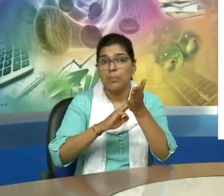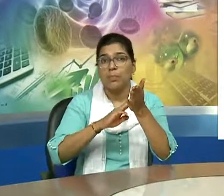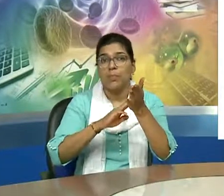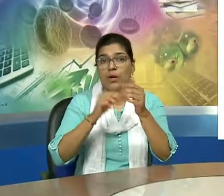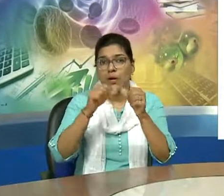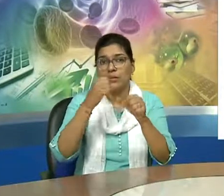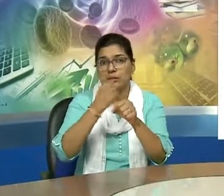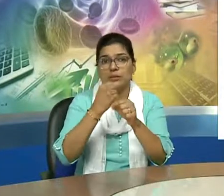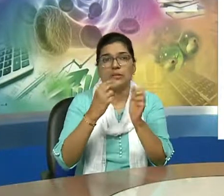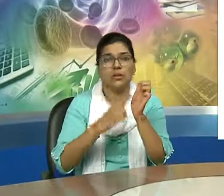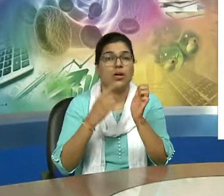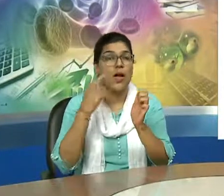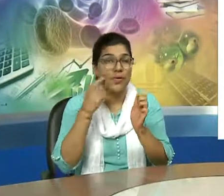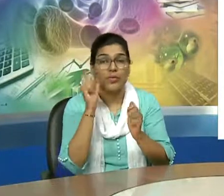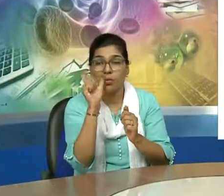are biodegradable